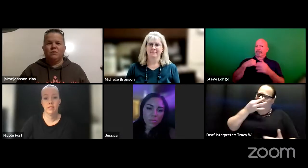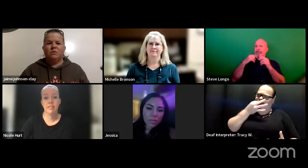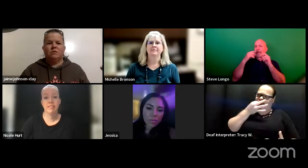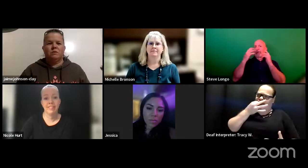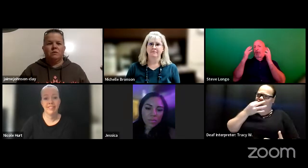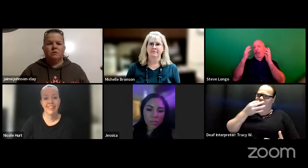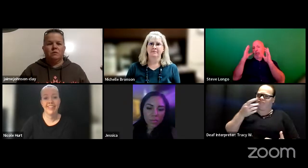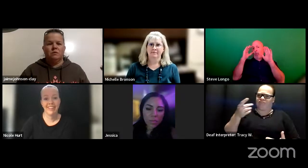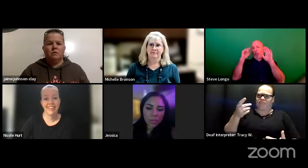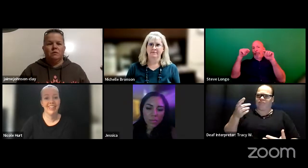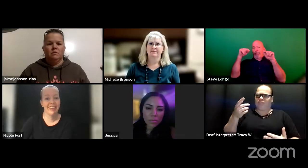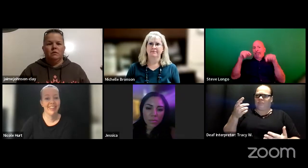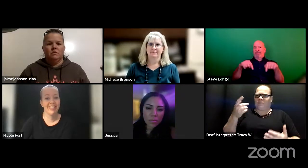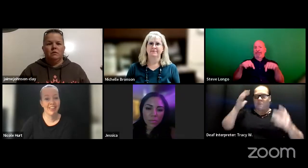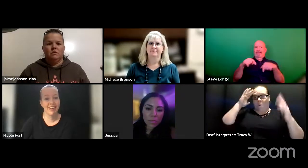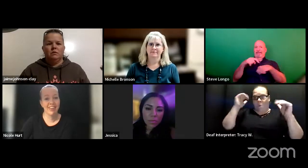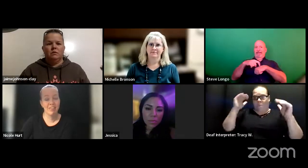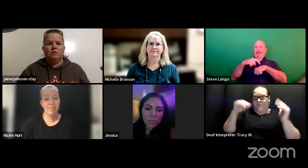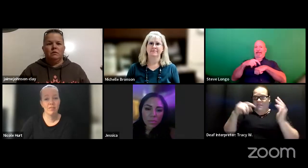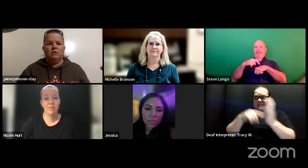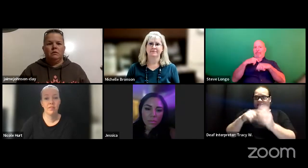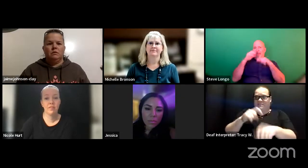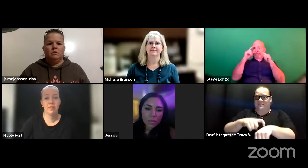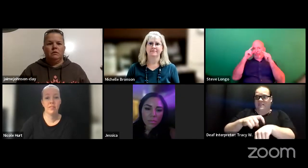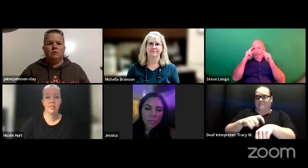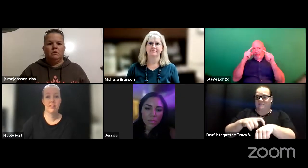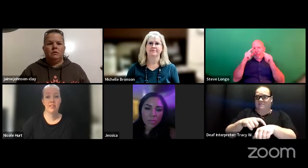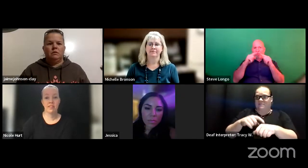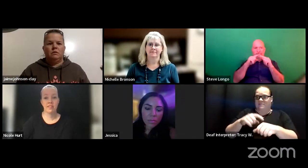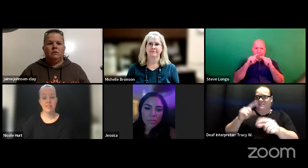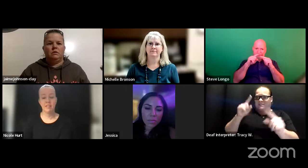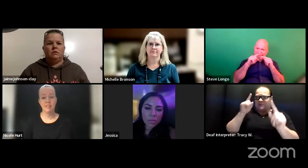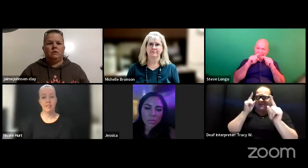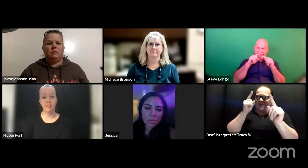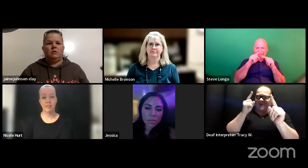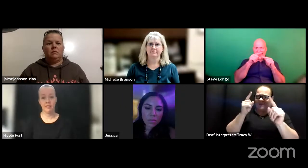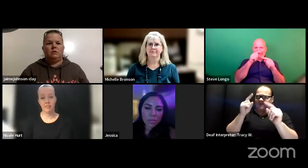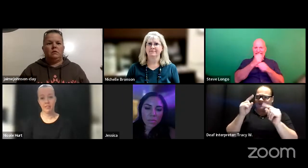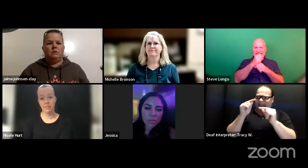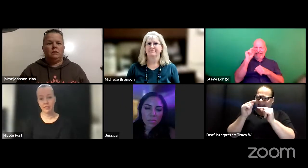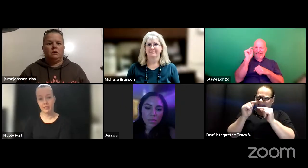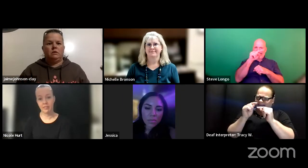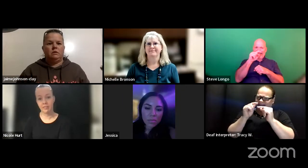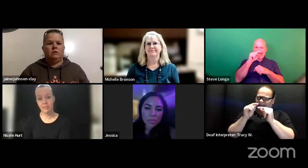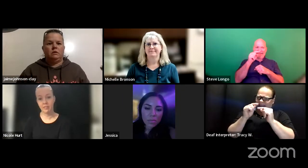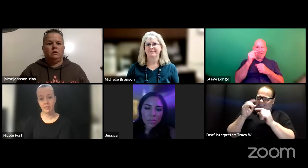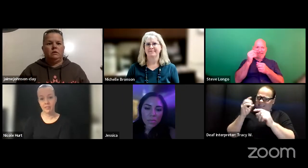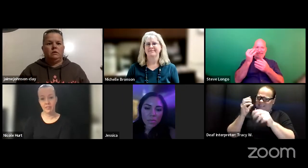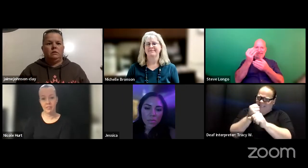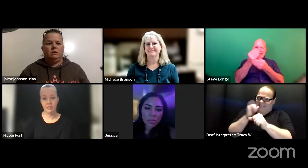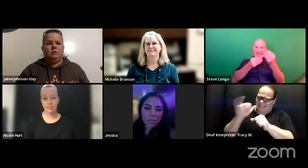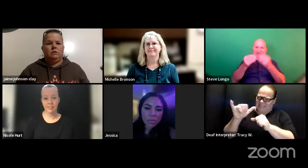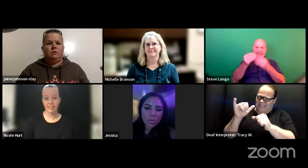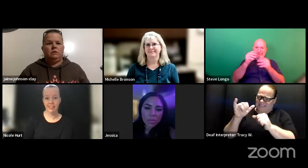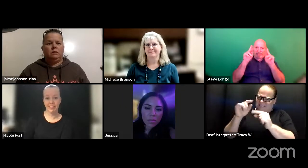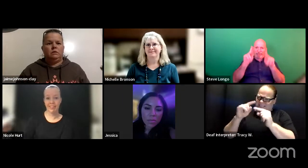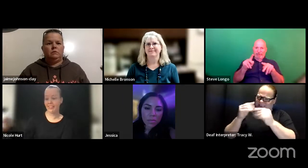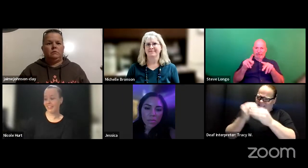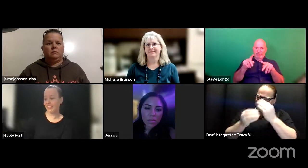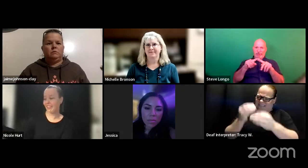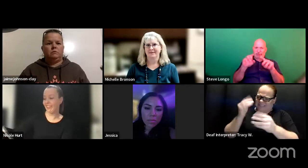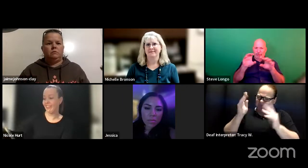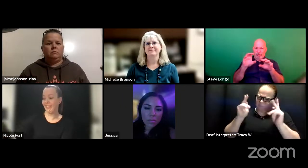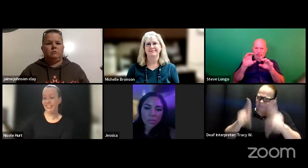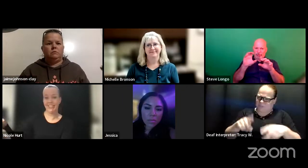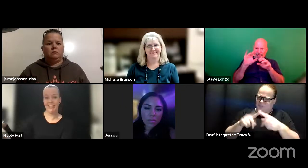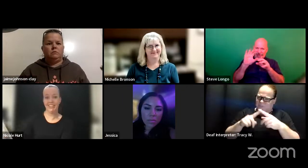has always ensured that we are at a zero balance at the end of the fiscal year, and it is definitely our goal to get there